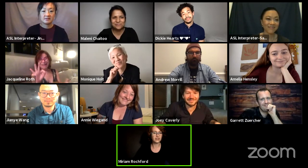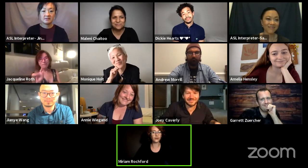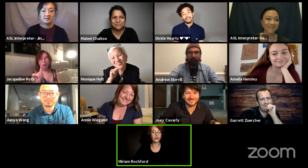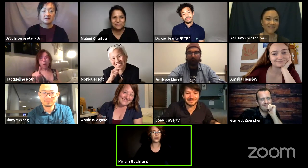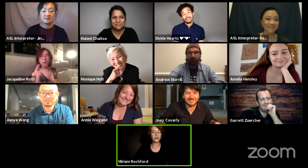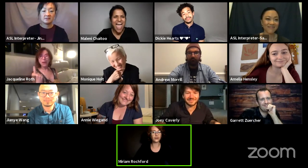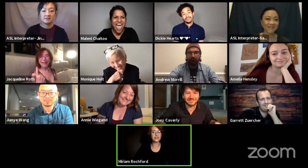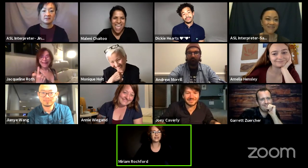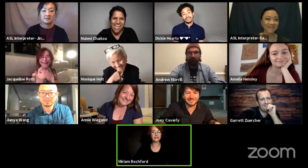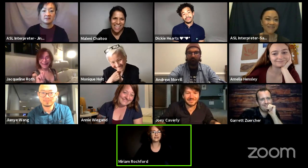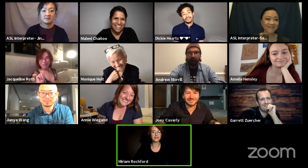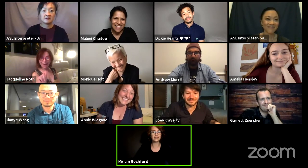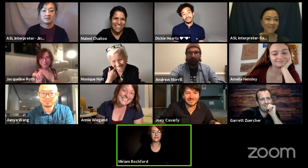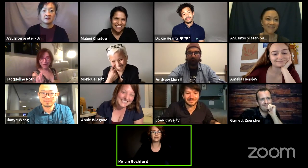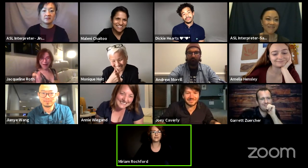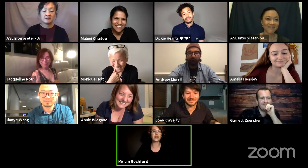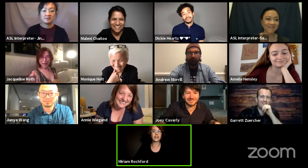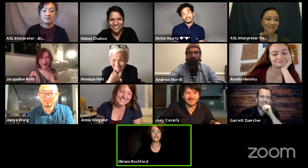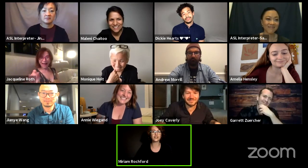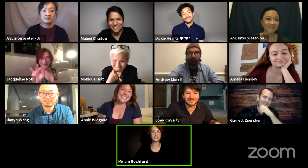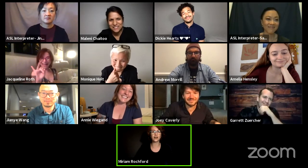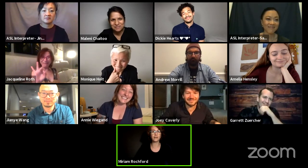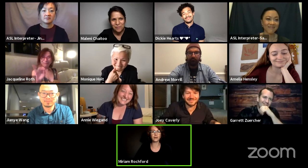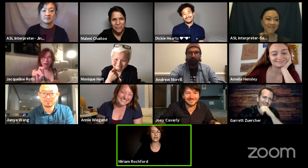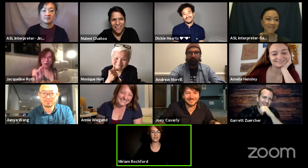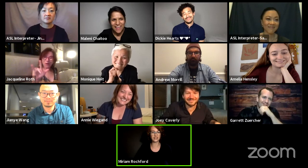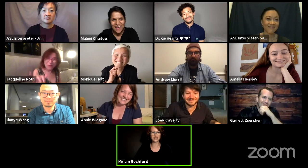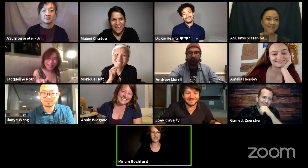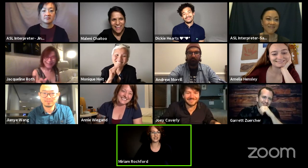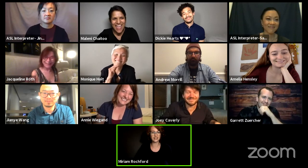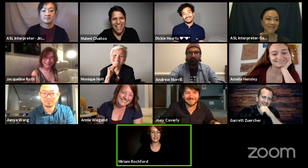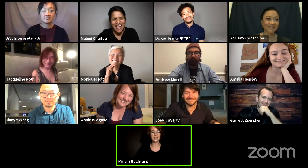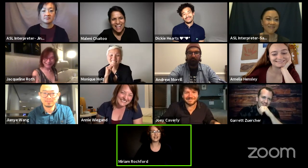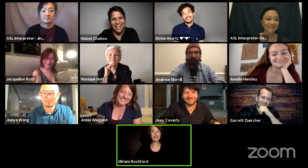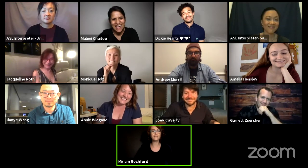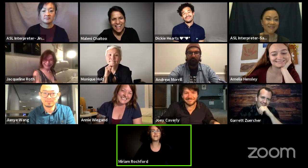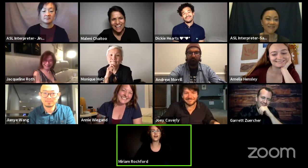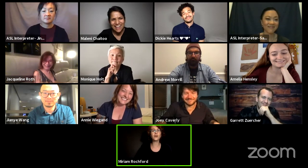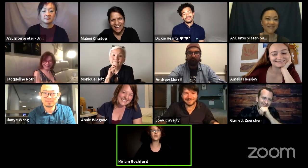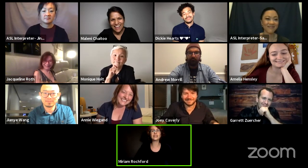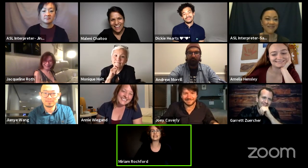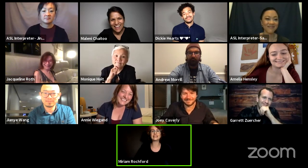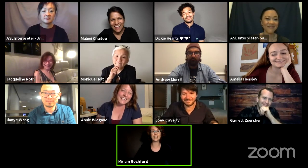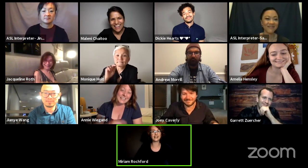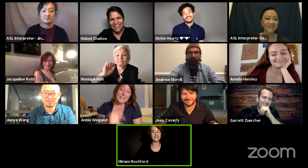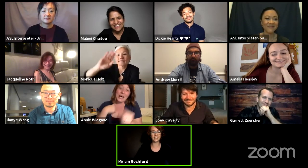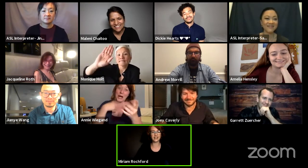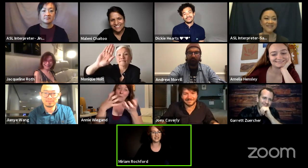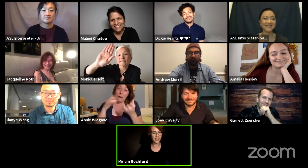know, it's a wish. It's on my wish list. If only ...